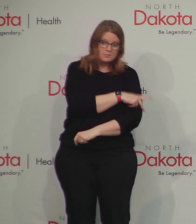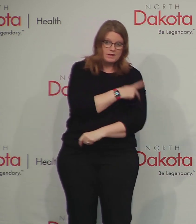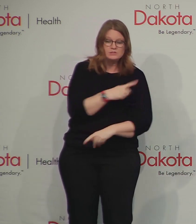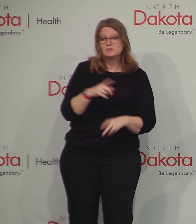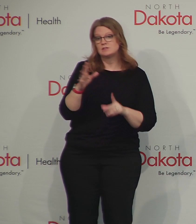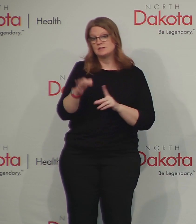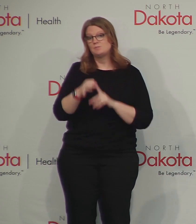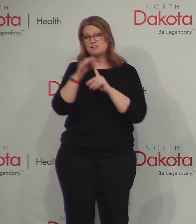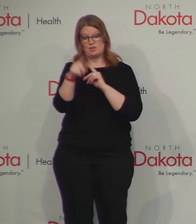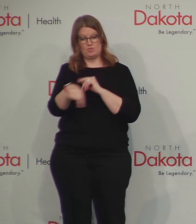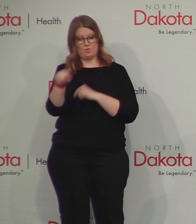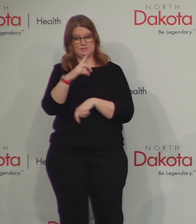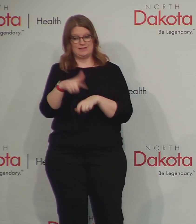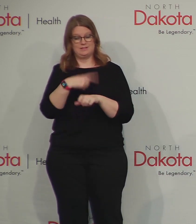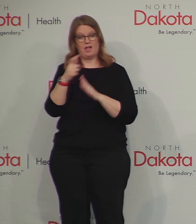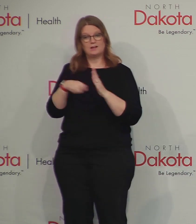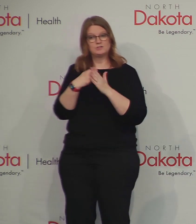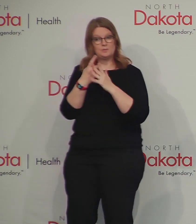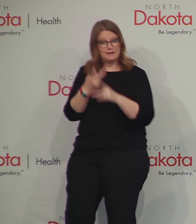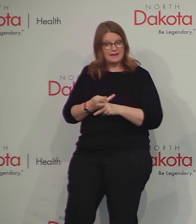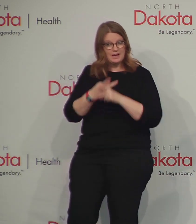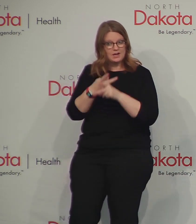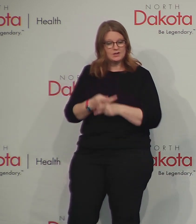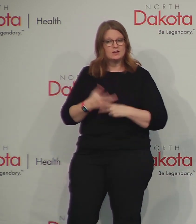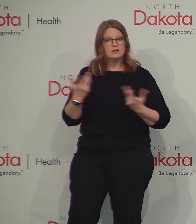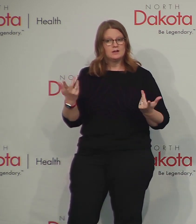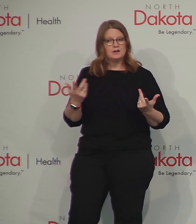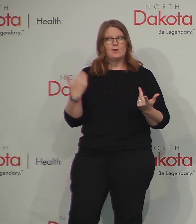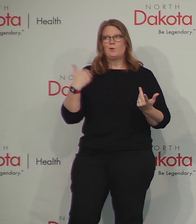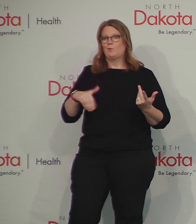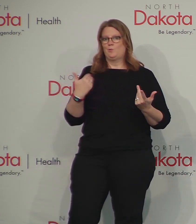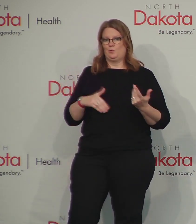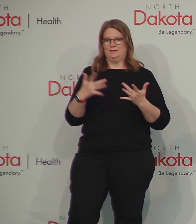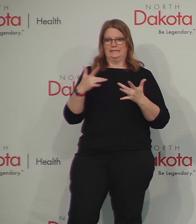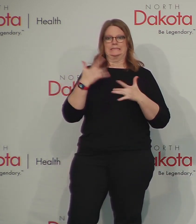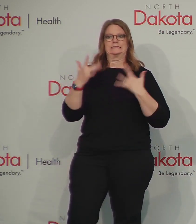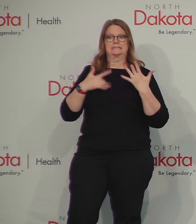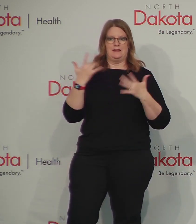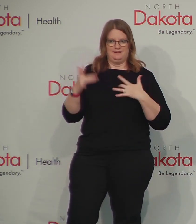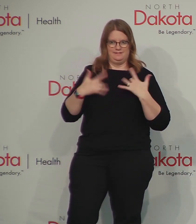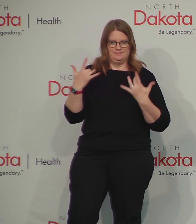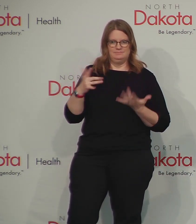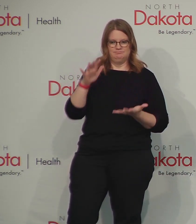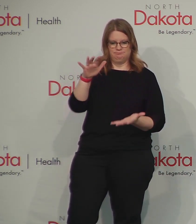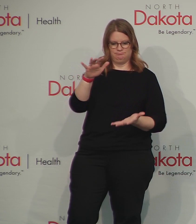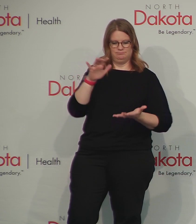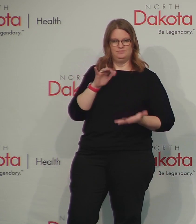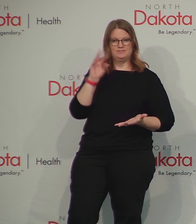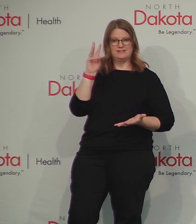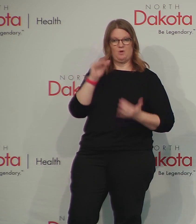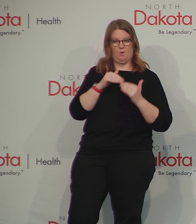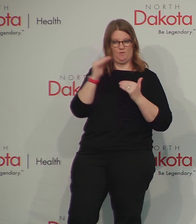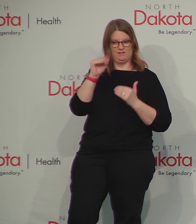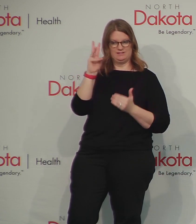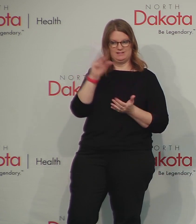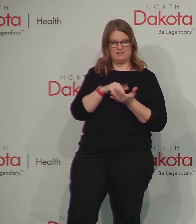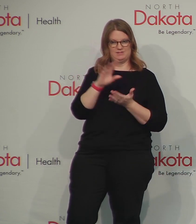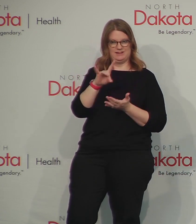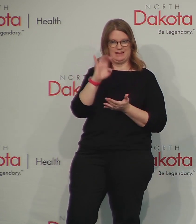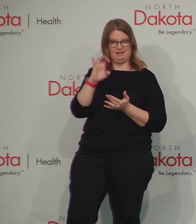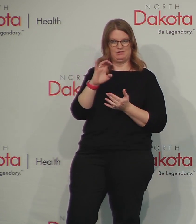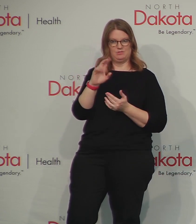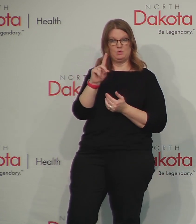care. You saw the numbers. It's exciting that we've received over 6,800 doses of